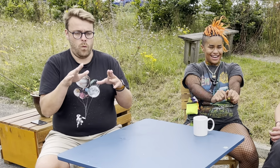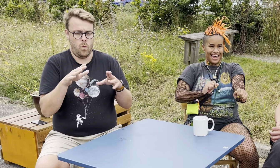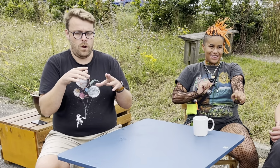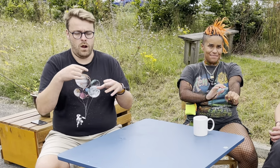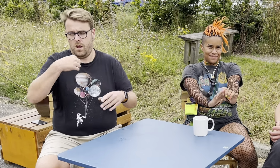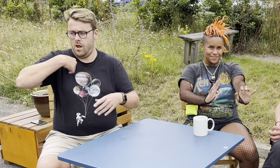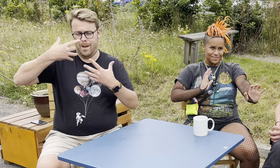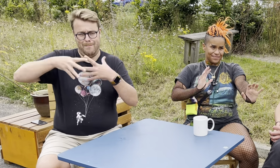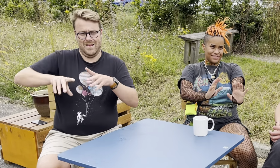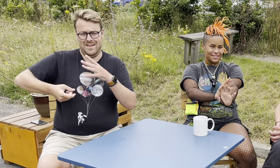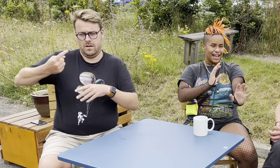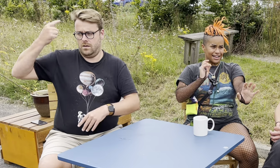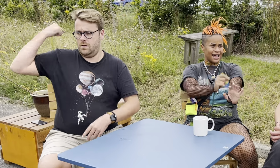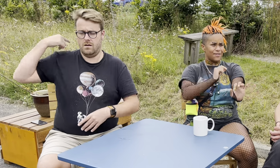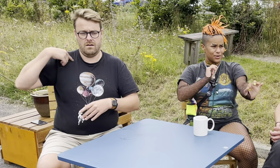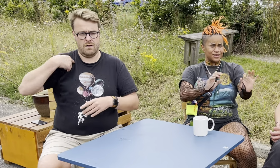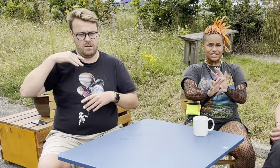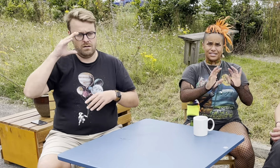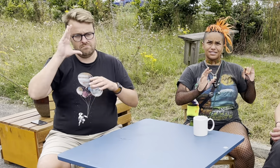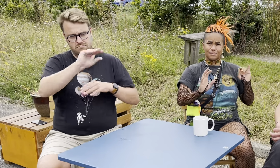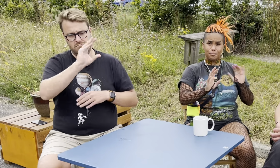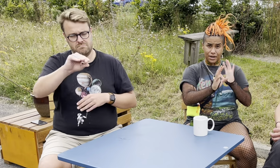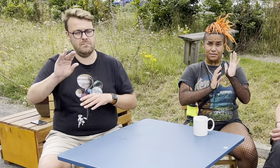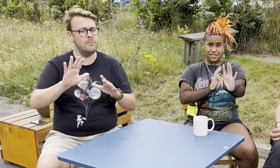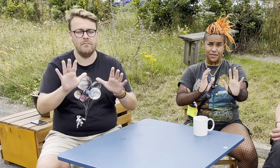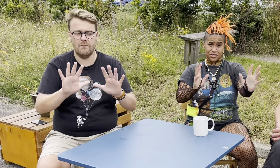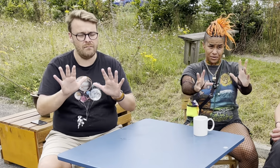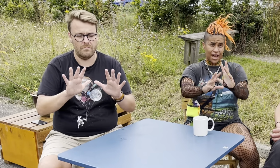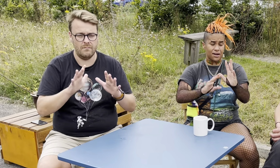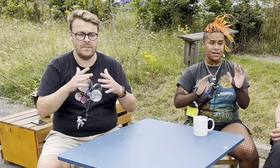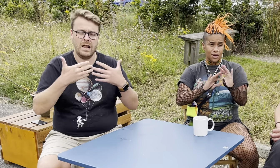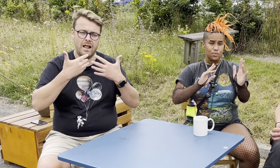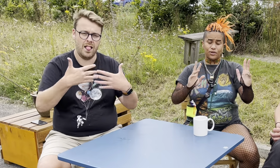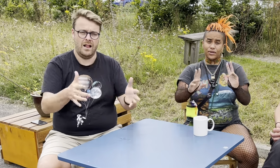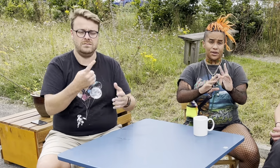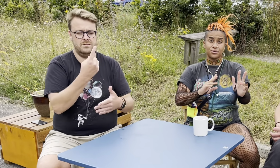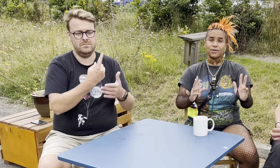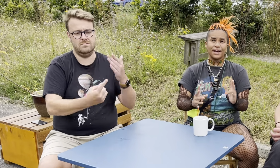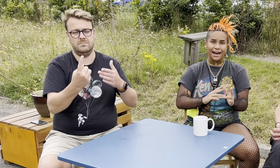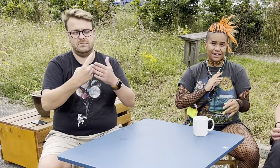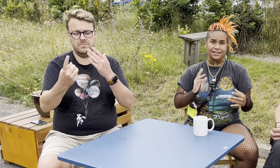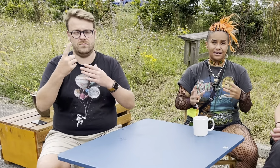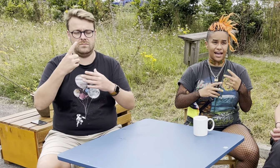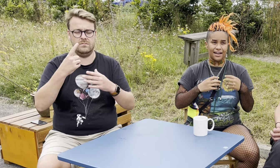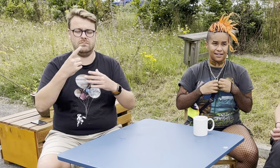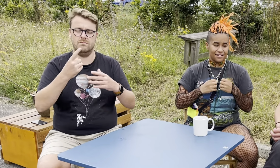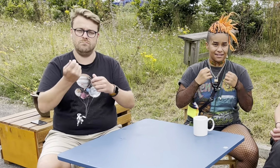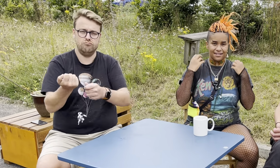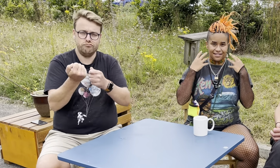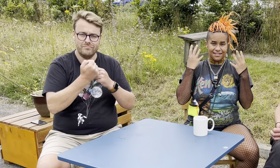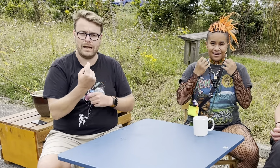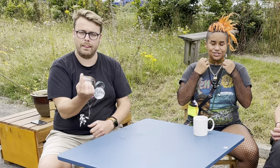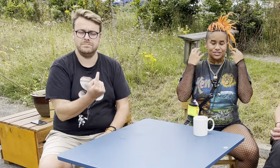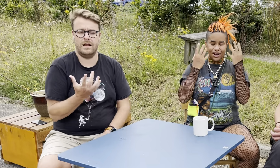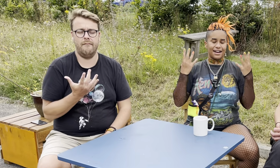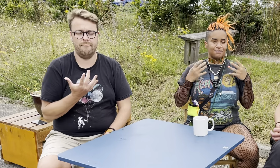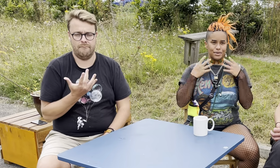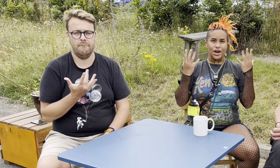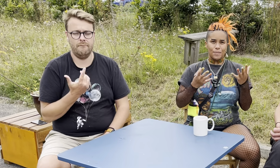let everyone just bring themselves to it and we'll figure through it, and I can like try and be open